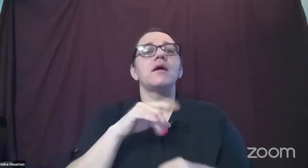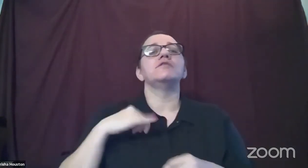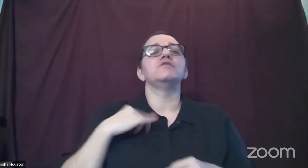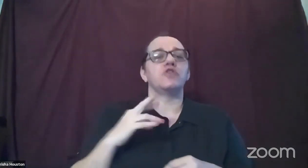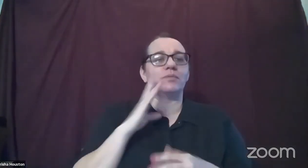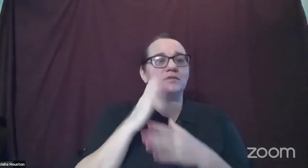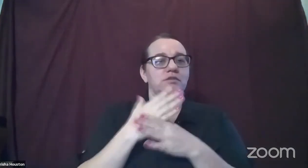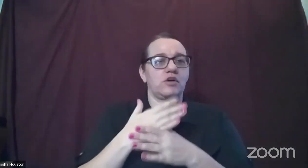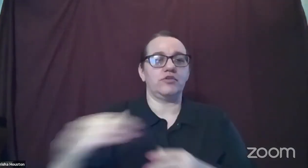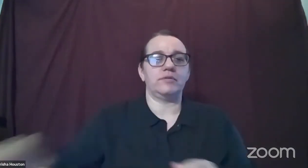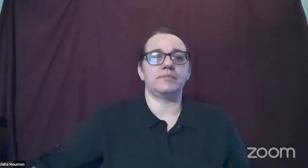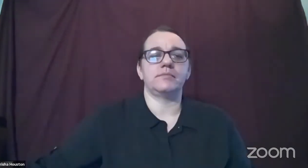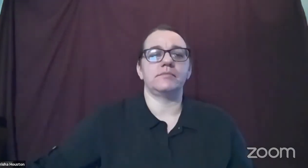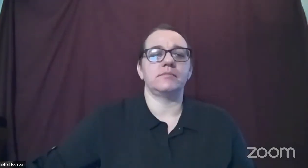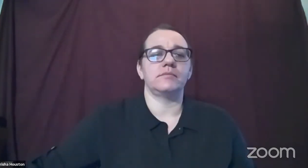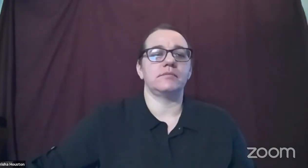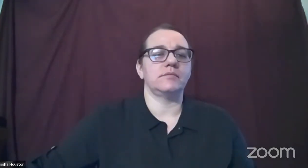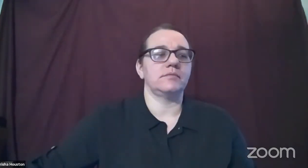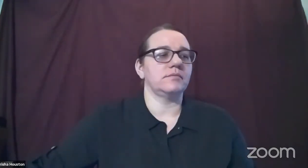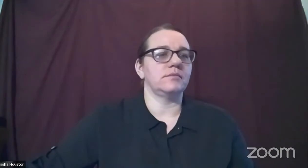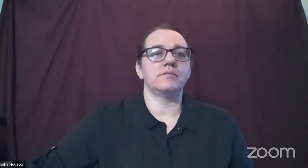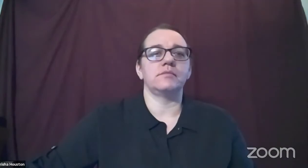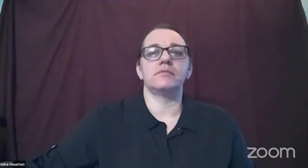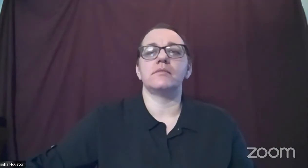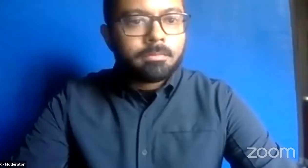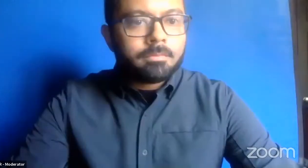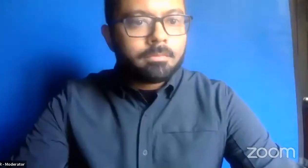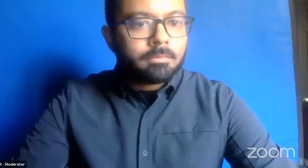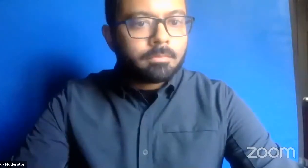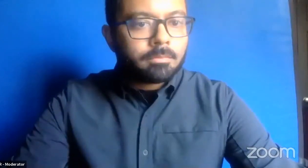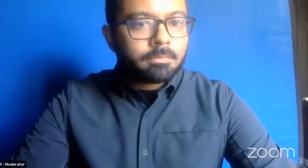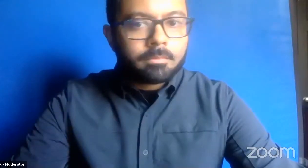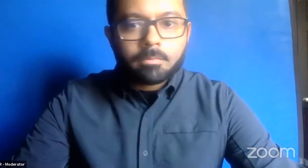So JR has joined us and will share.